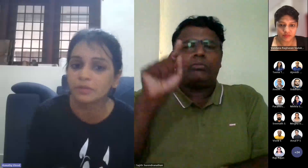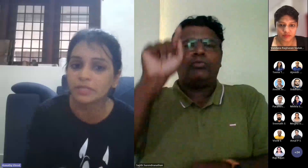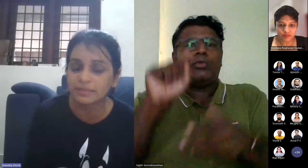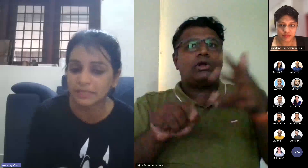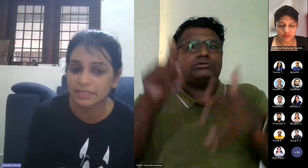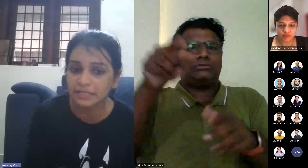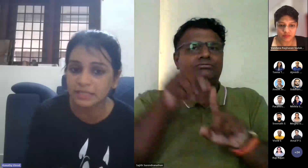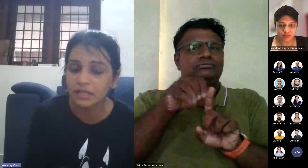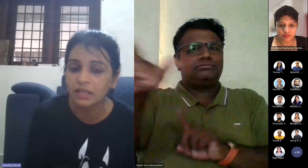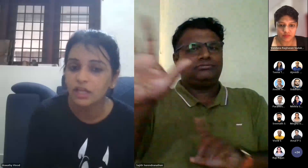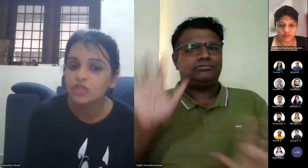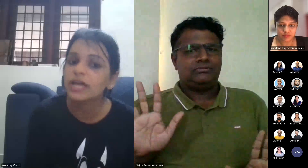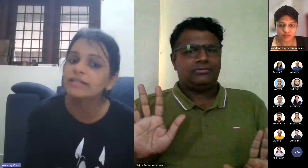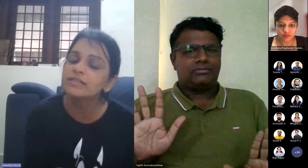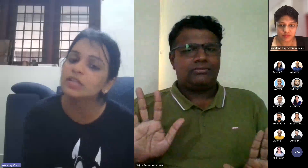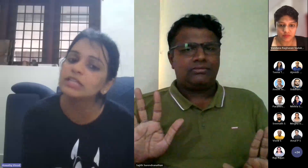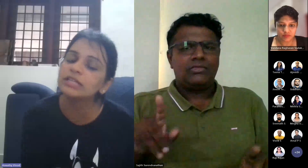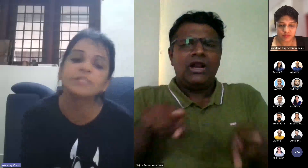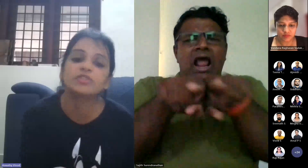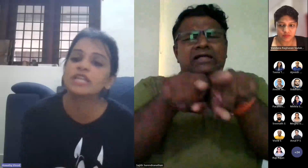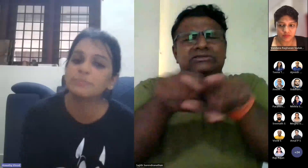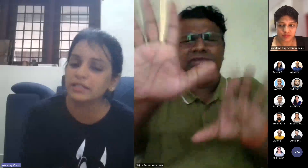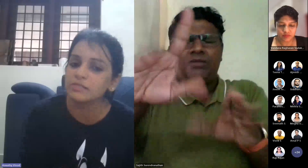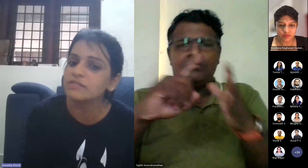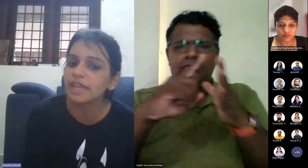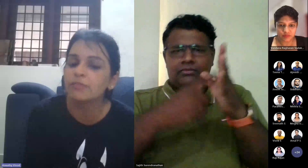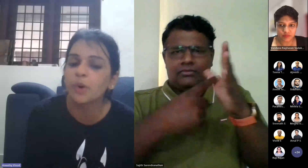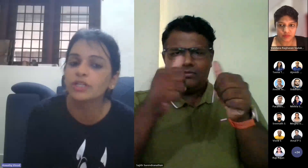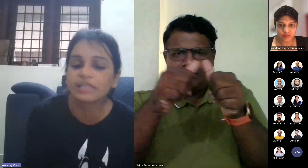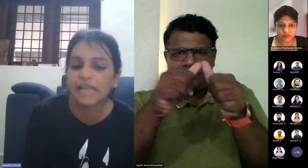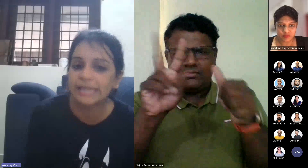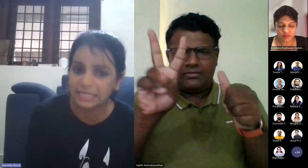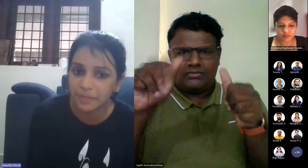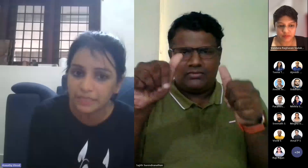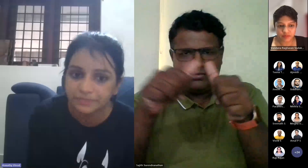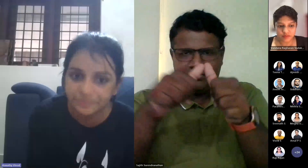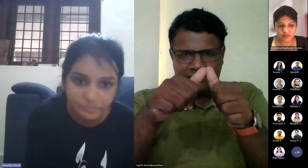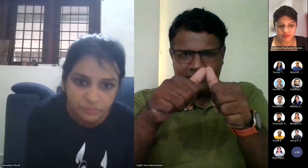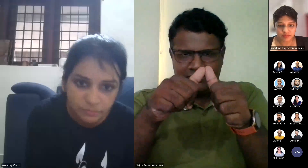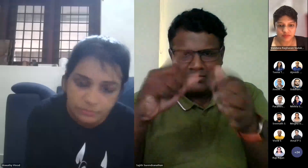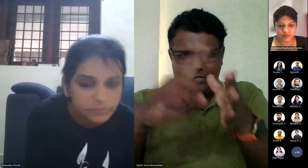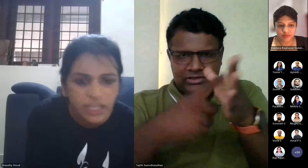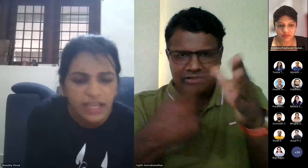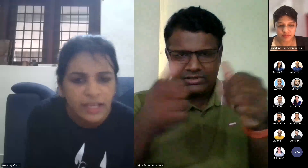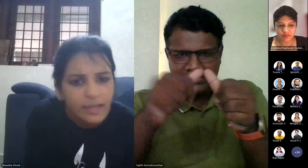for people with disabilities. So that is the persona spectrum is very important in that aspect.